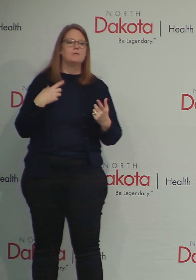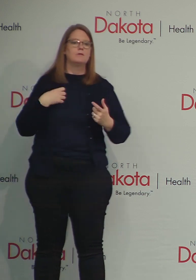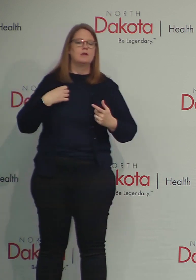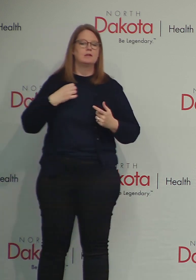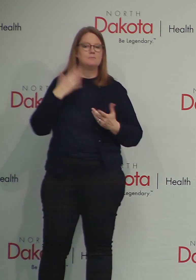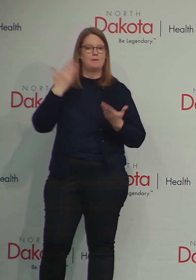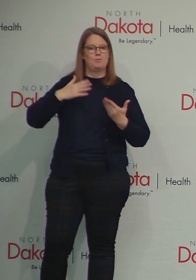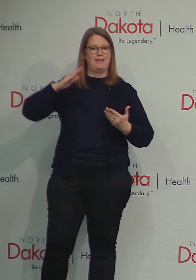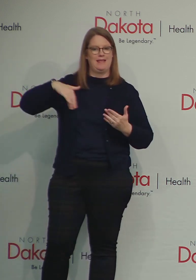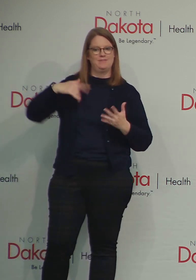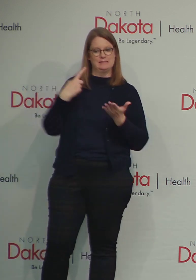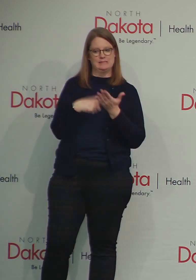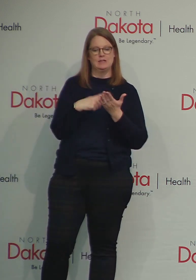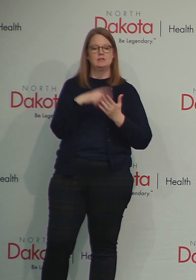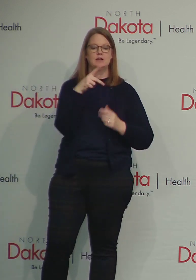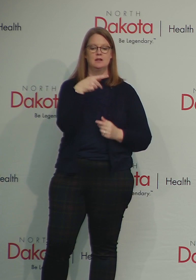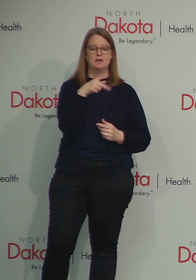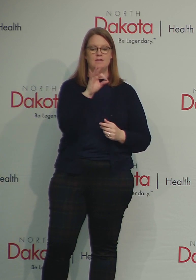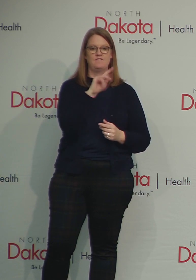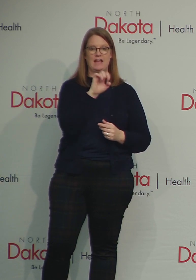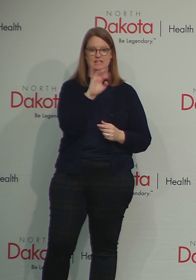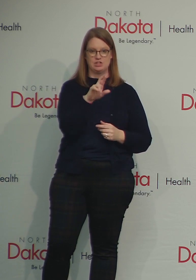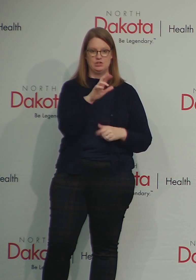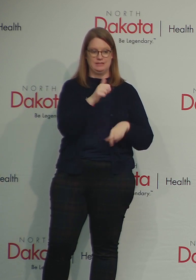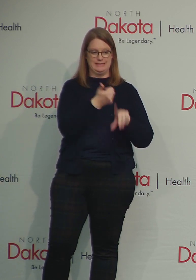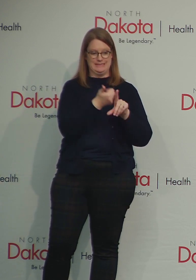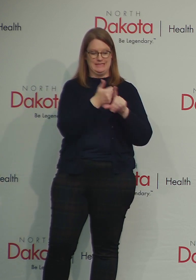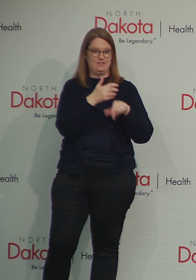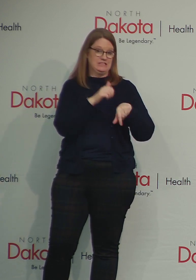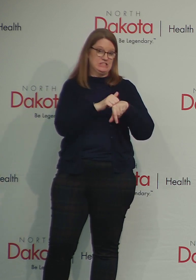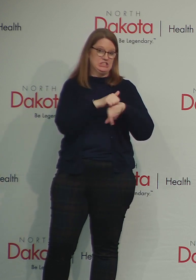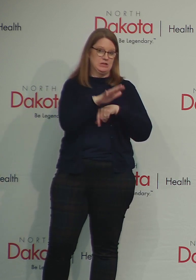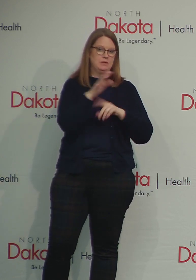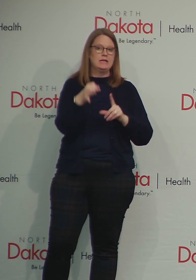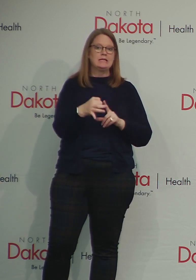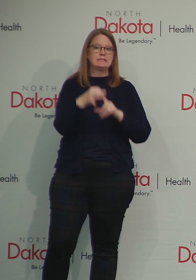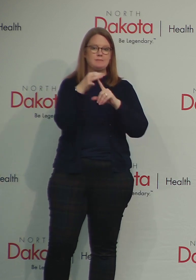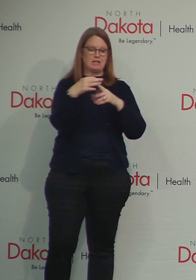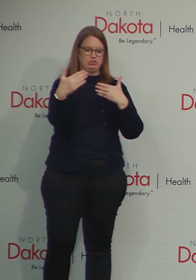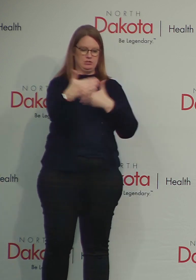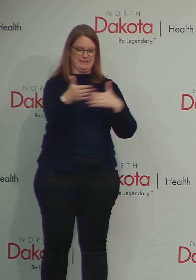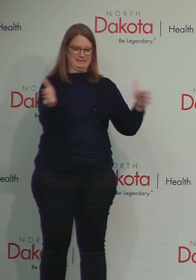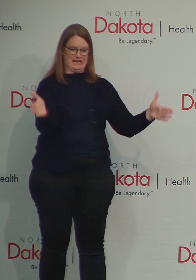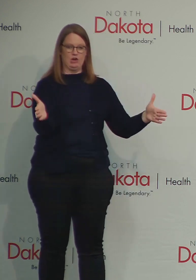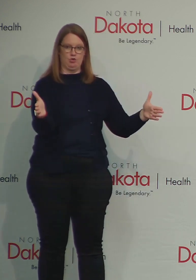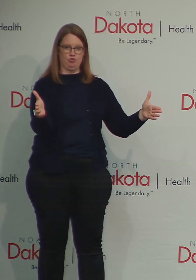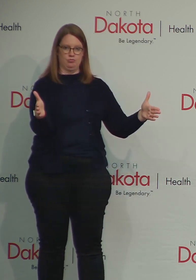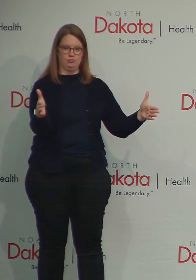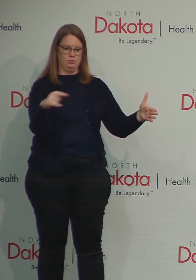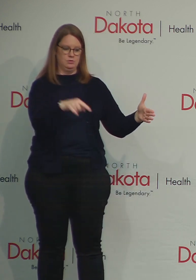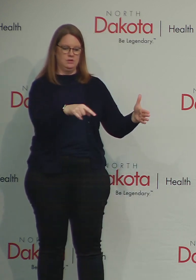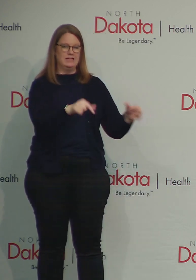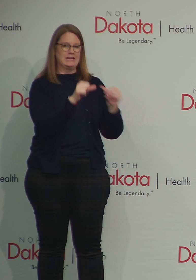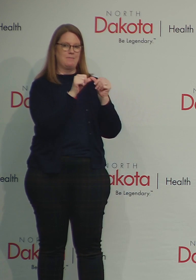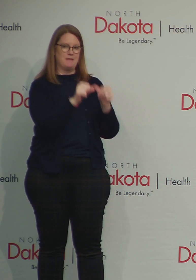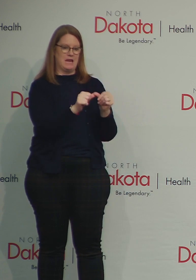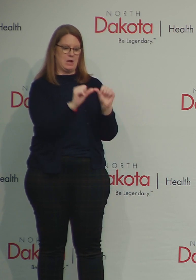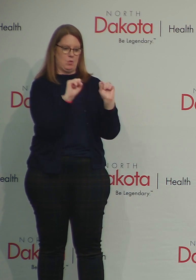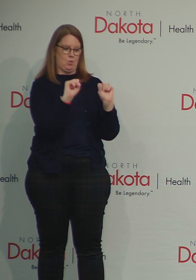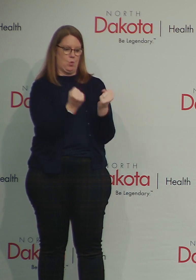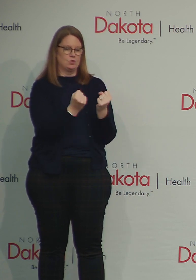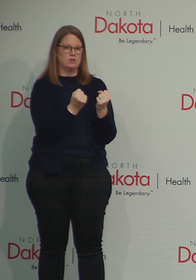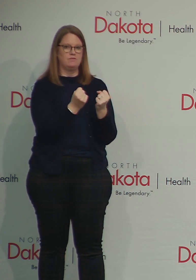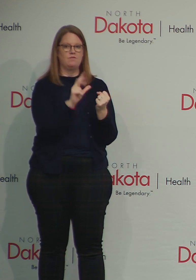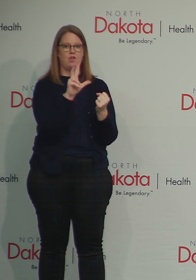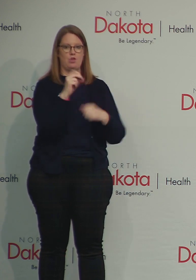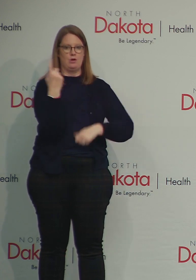talked about is Pfizer is shipping those doses in a special shipping container that can maintain ultra cold storage